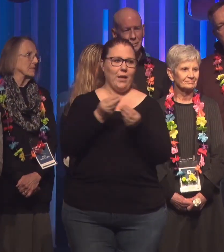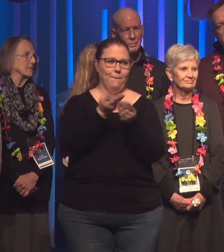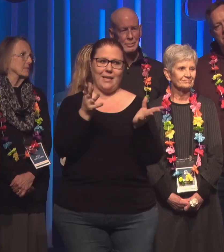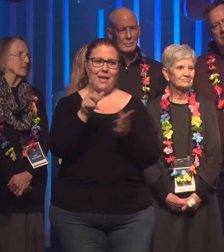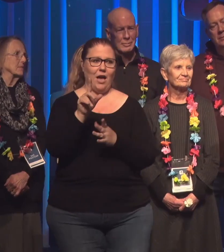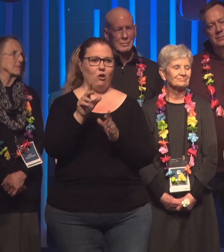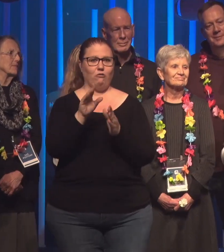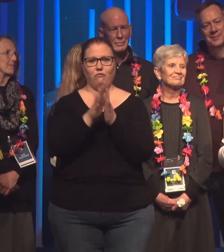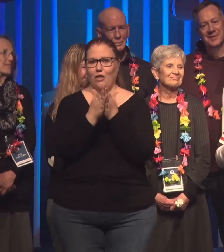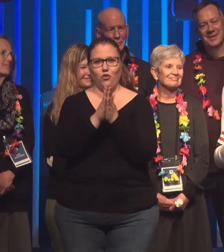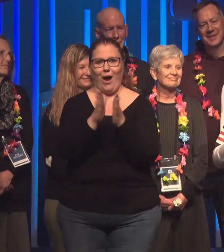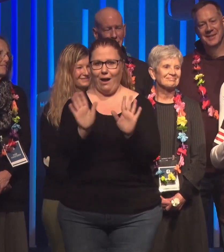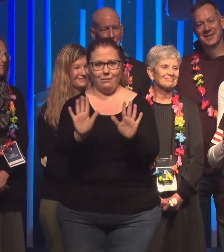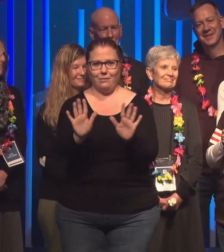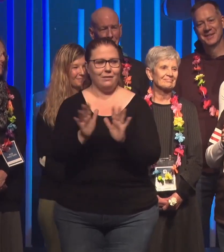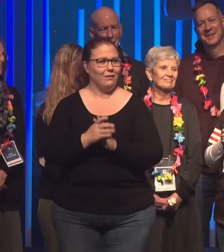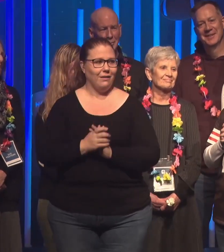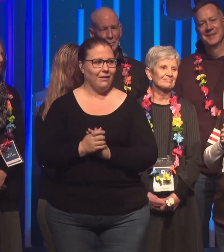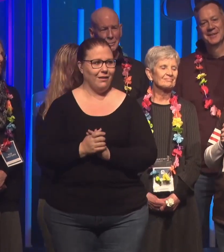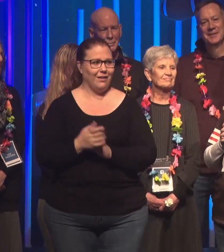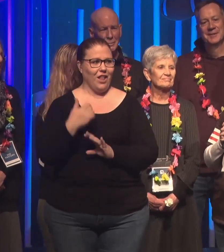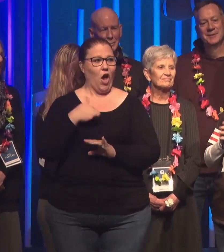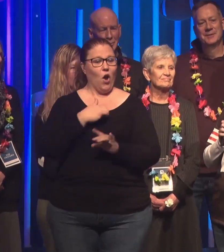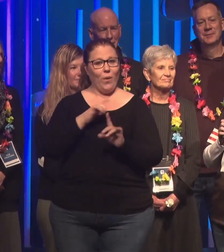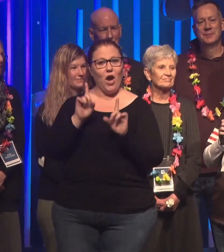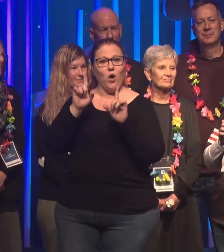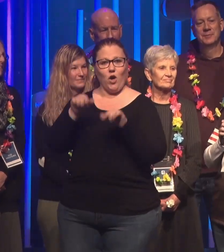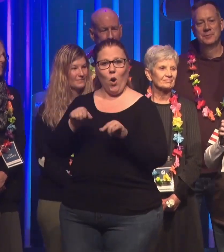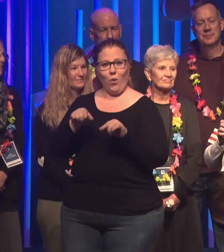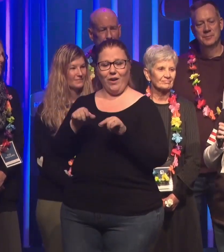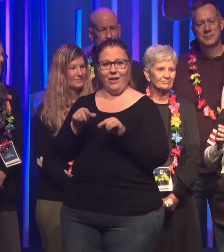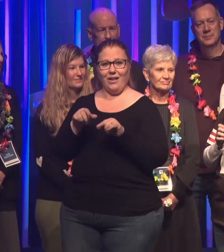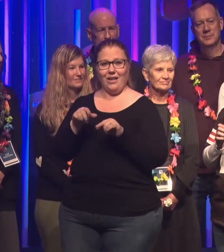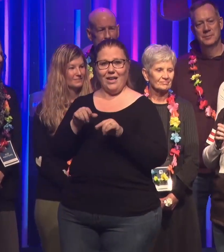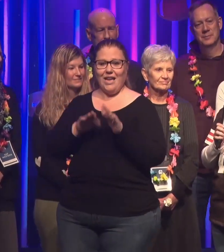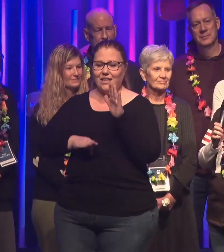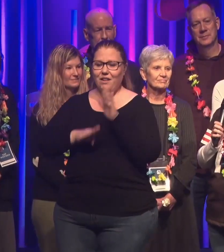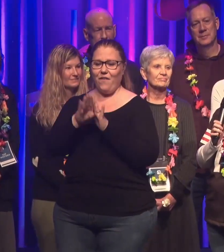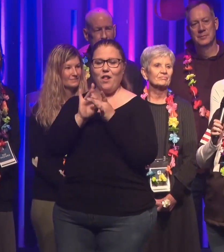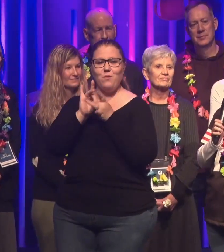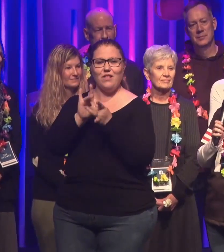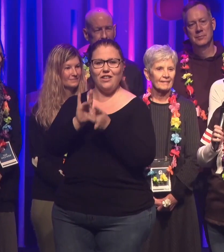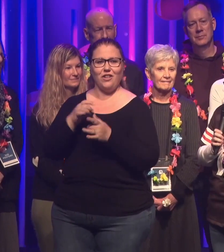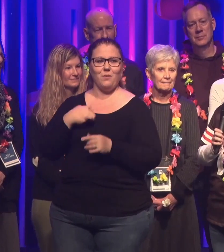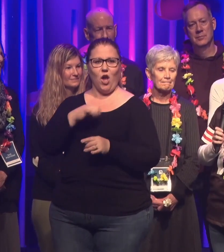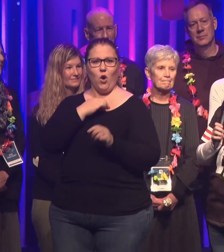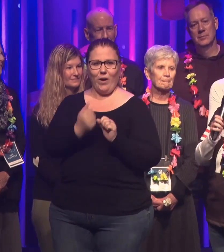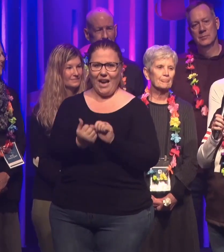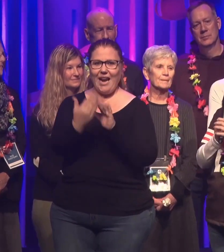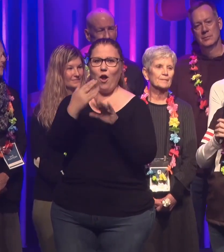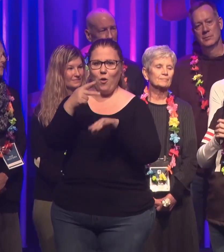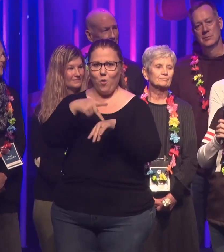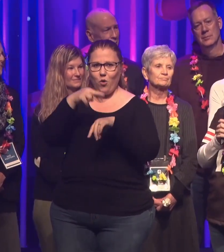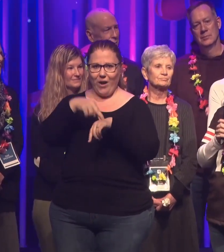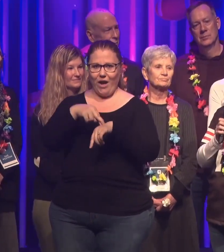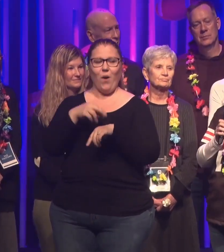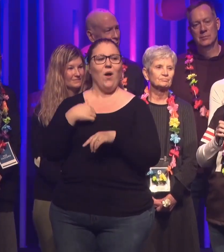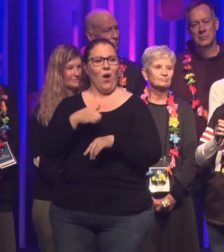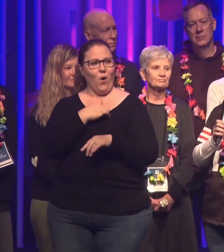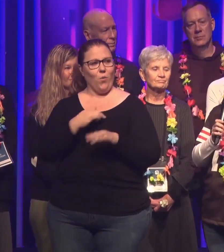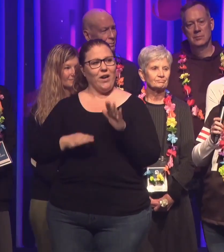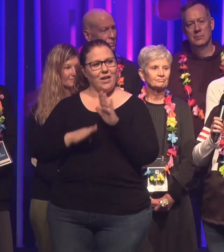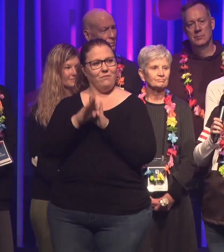tracts. And so we are going to build relationships. We are going to encounter Puerto Rico. We're going to